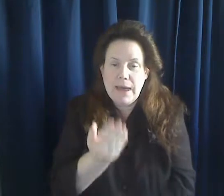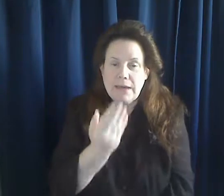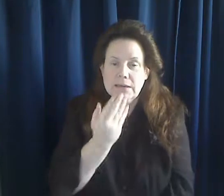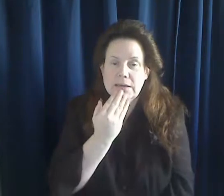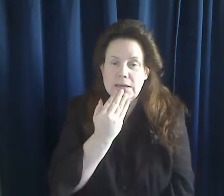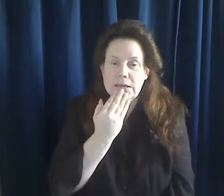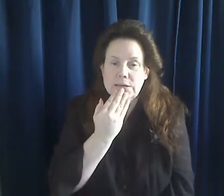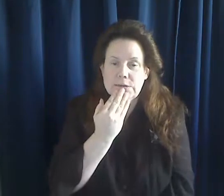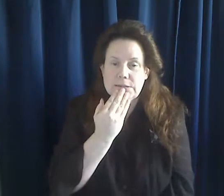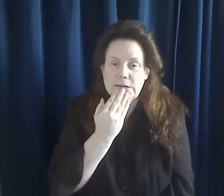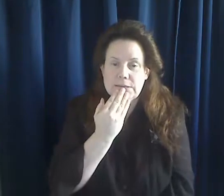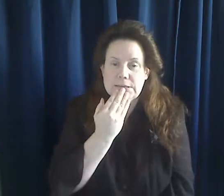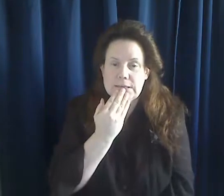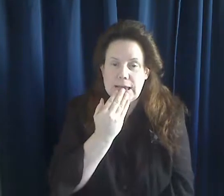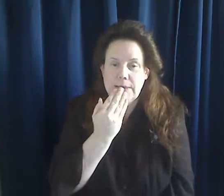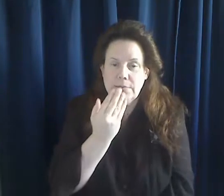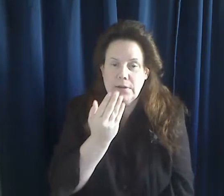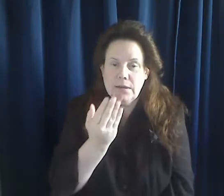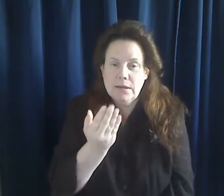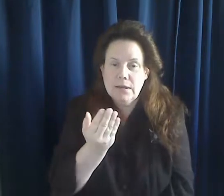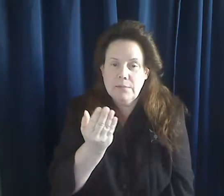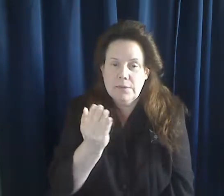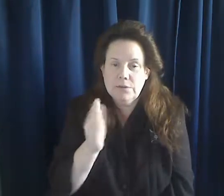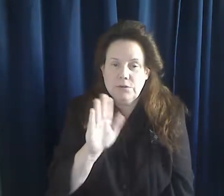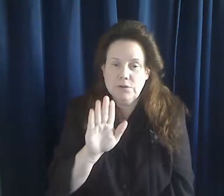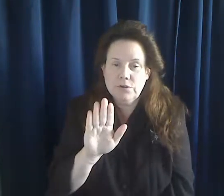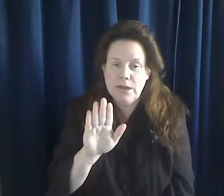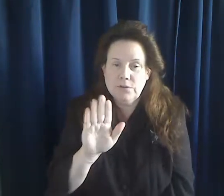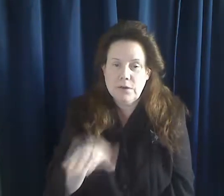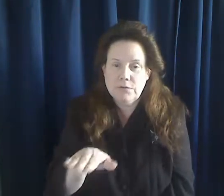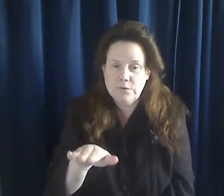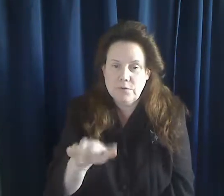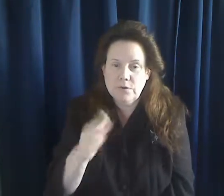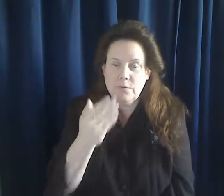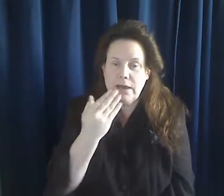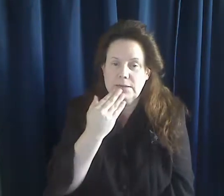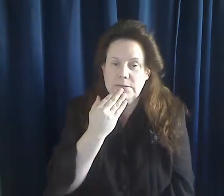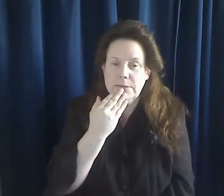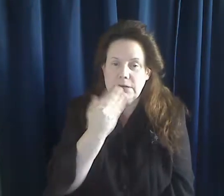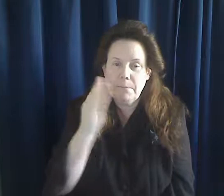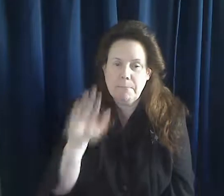bad, you start the same, but you turn your hand around and throw it away a little bit.